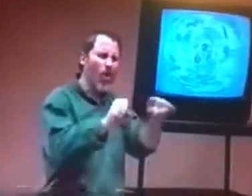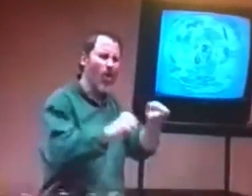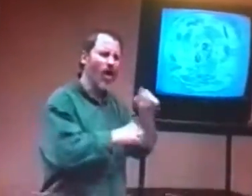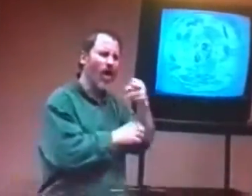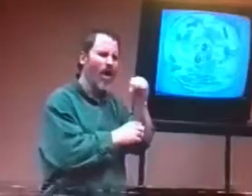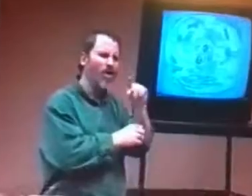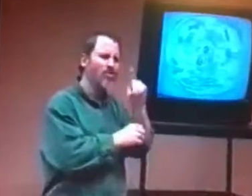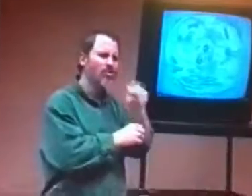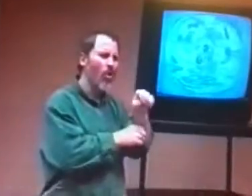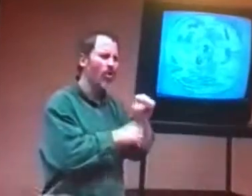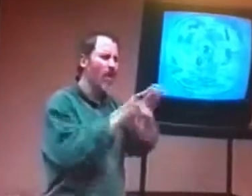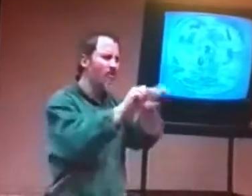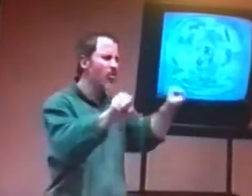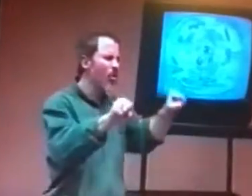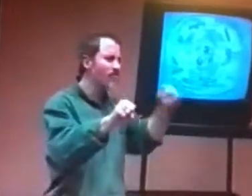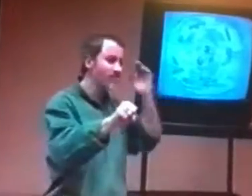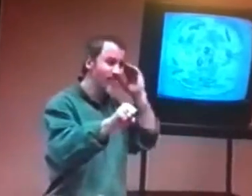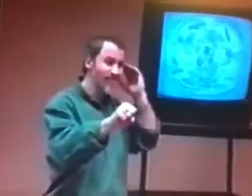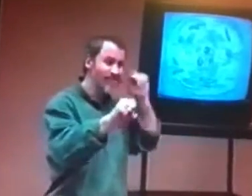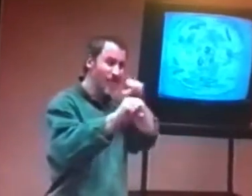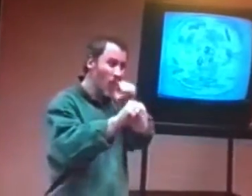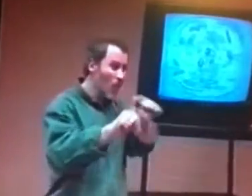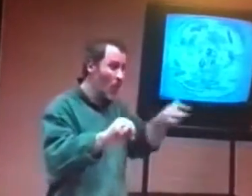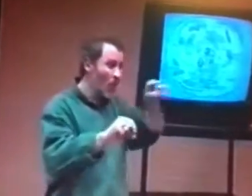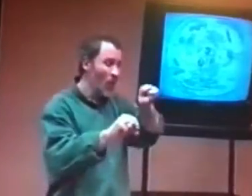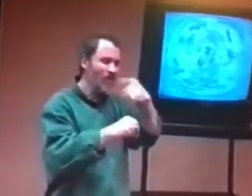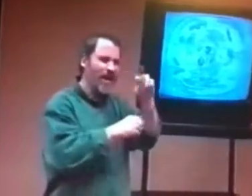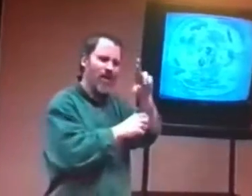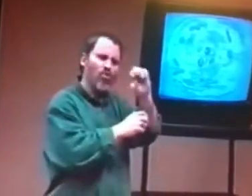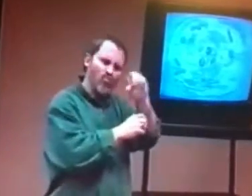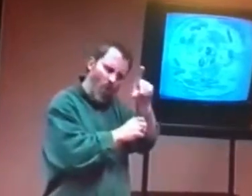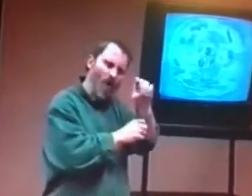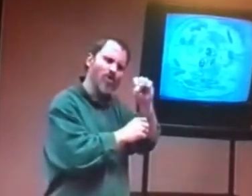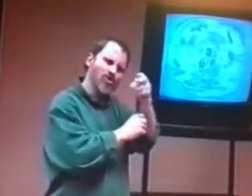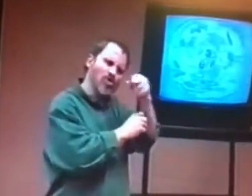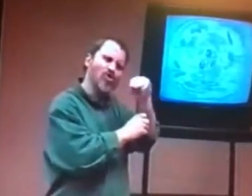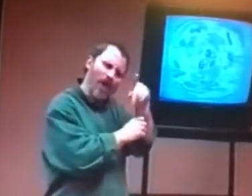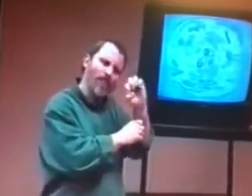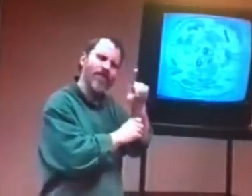What's that hot dog looking thing that you see right there? Does anyone here know?